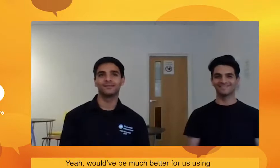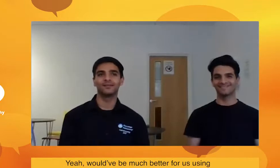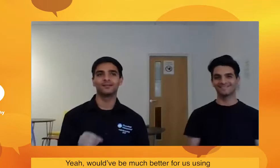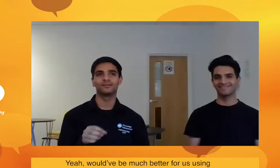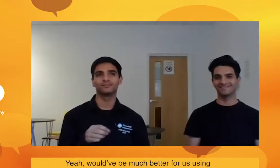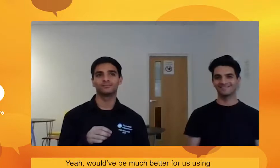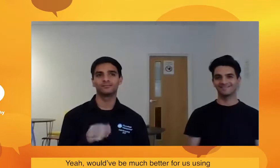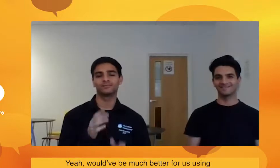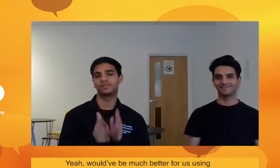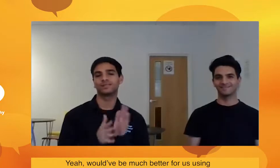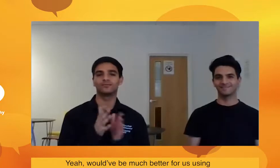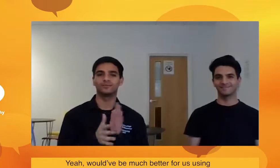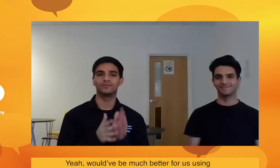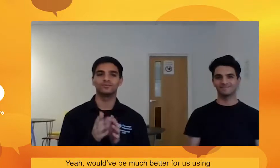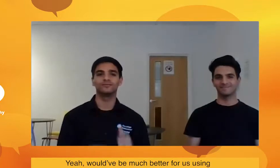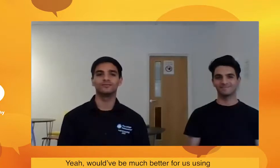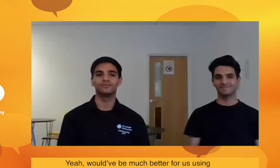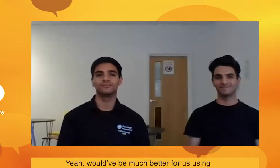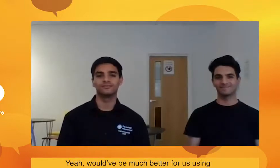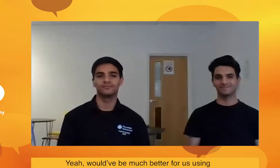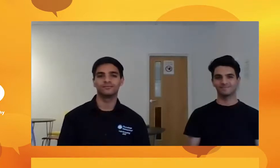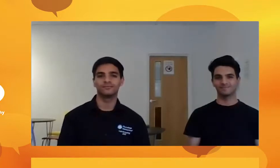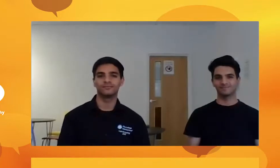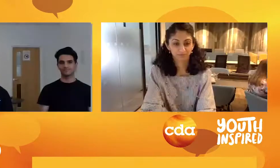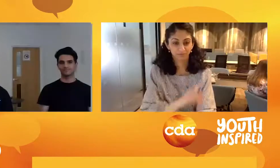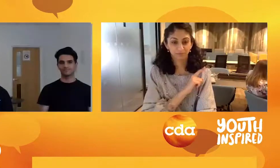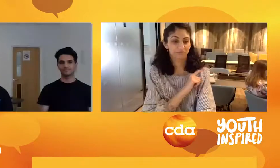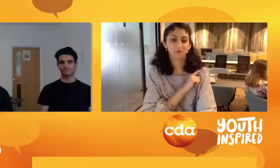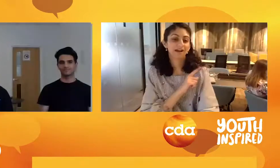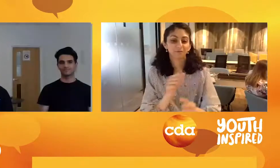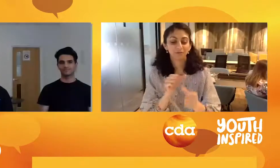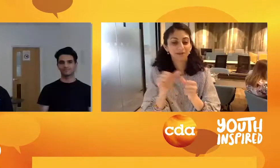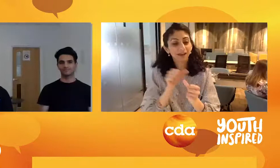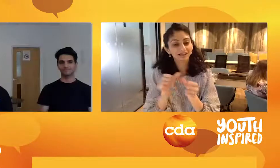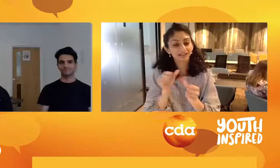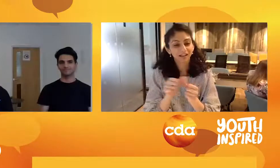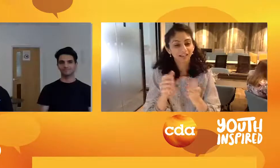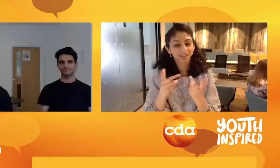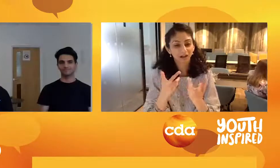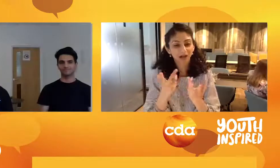Yeah, it would have been much better for us using sign, really.